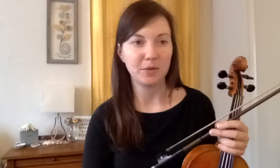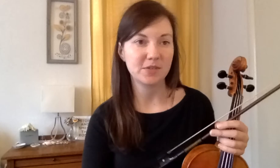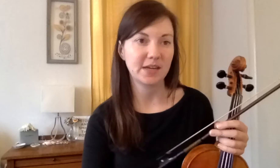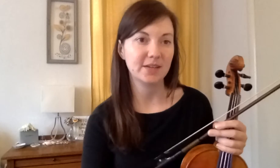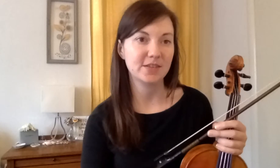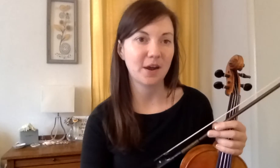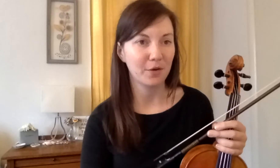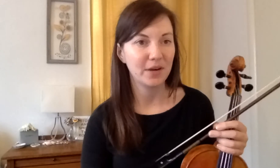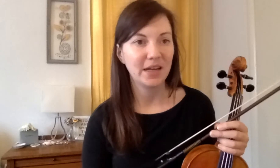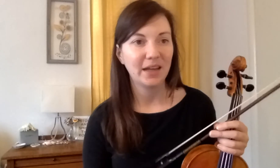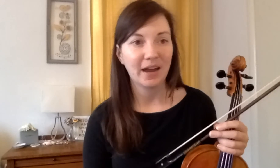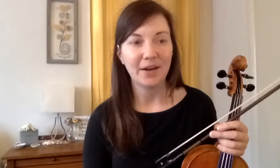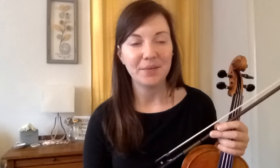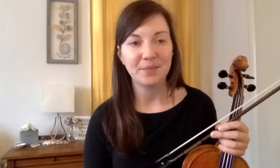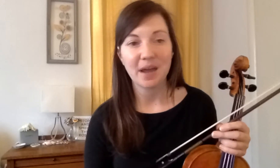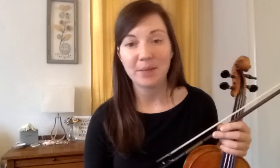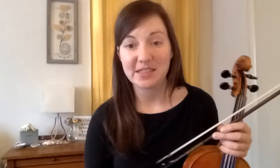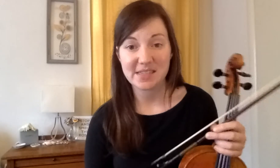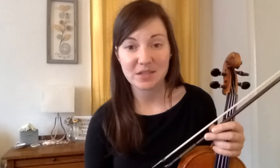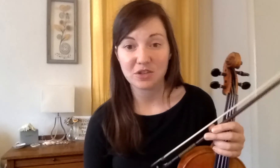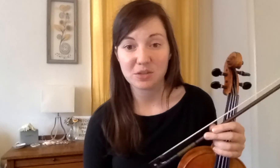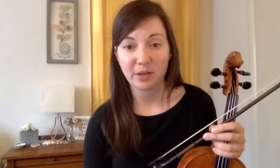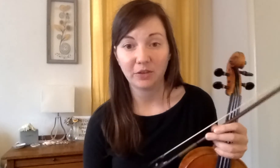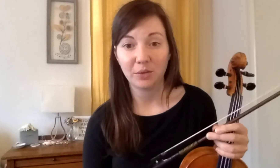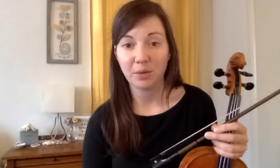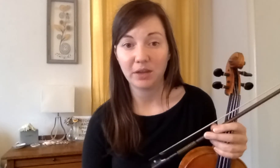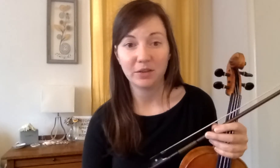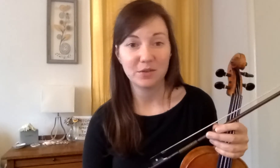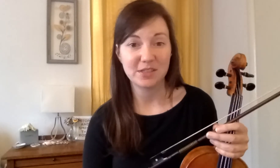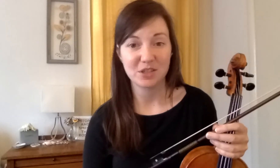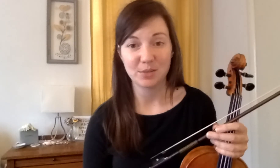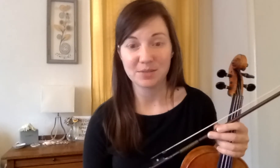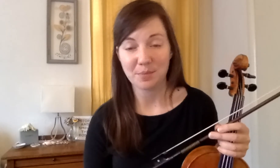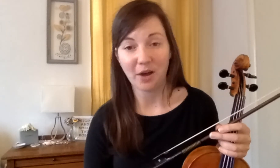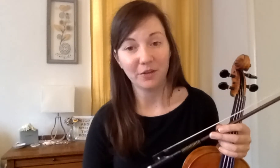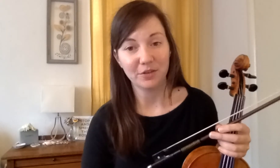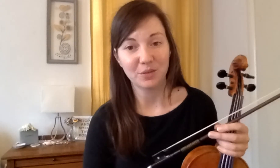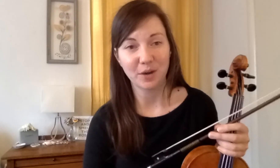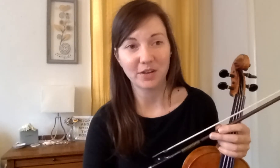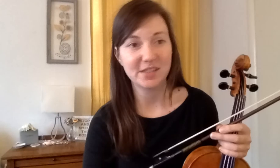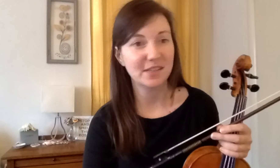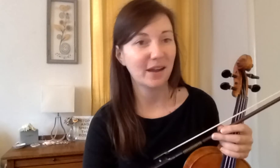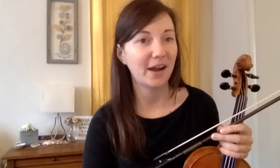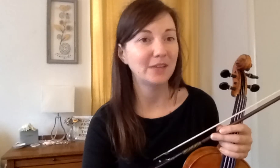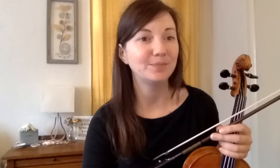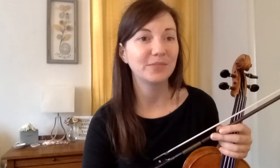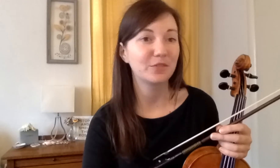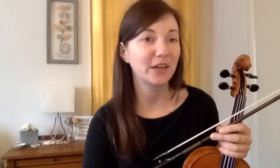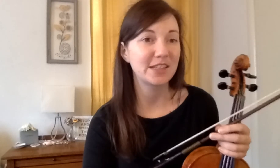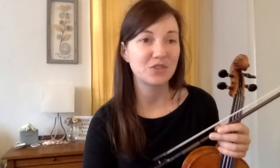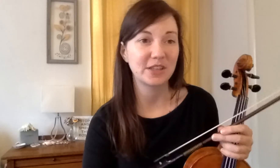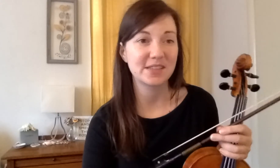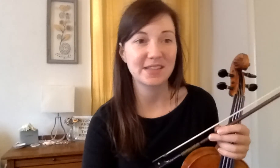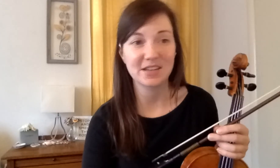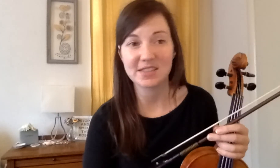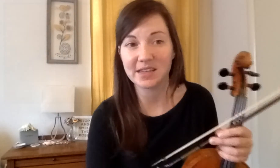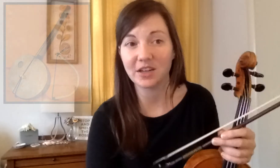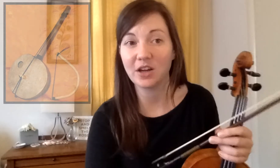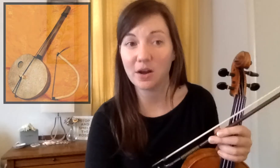music. So that means this instrument group includes instruments from all over the world. For instance, there's the goj